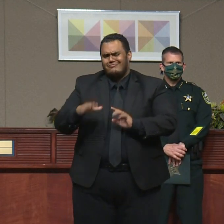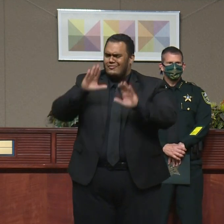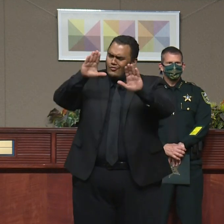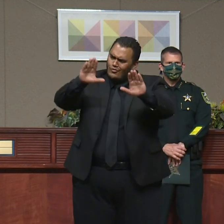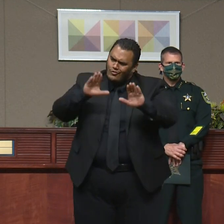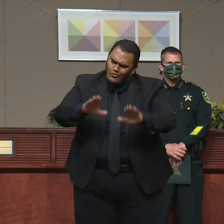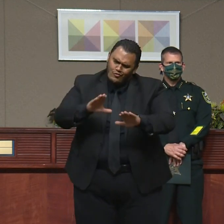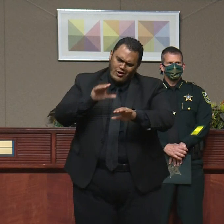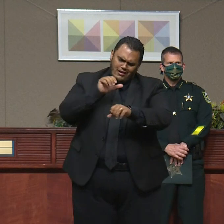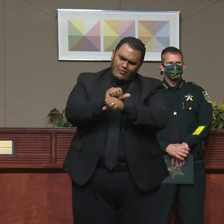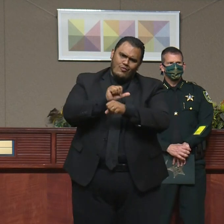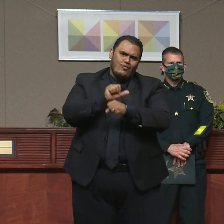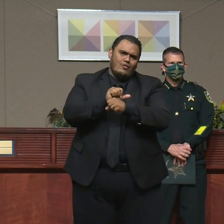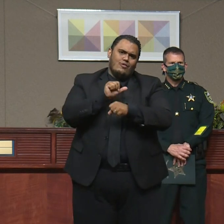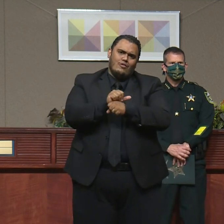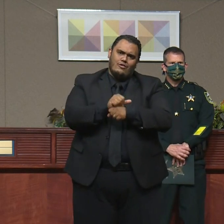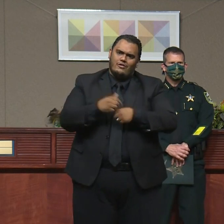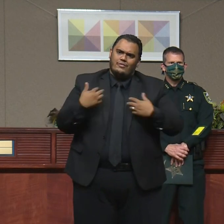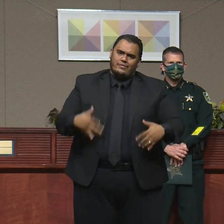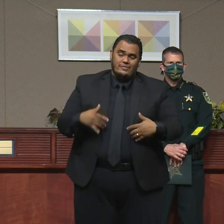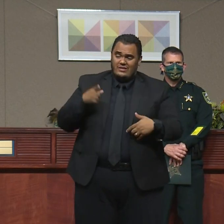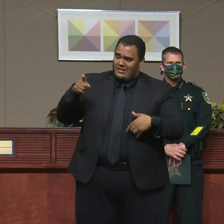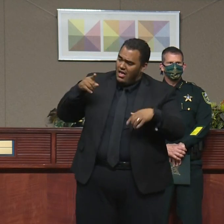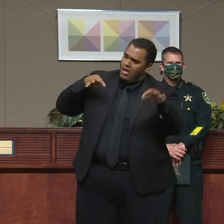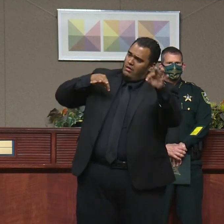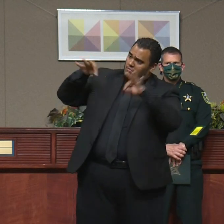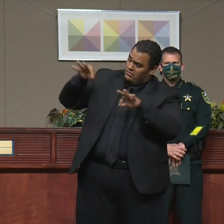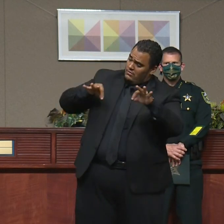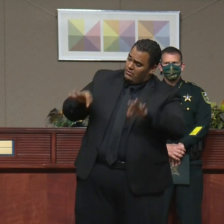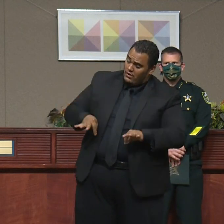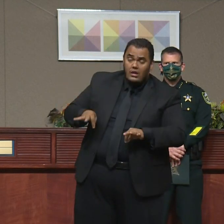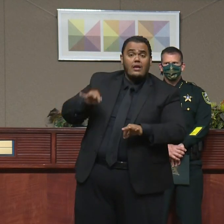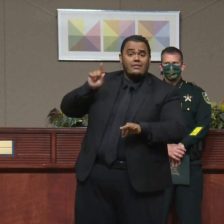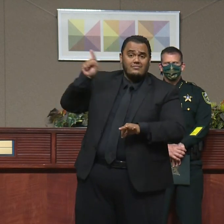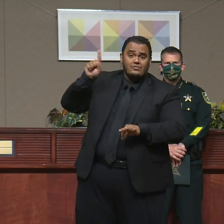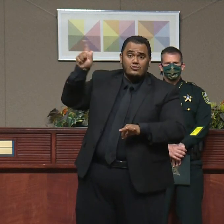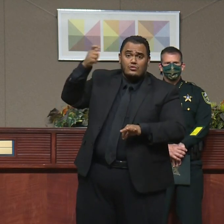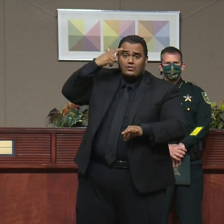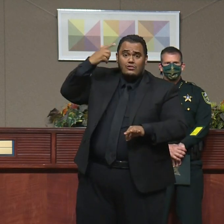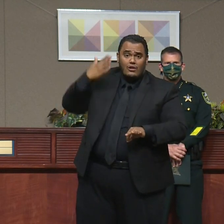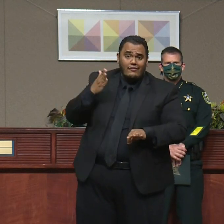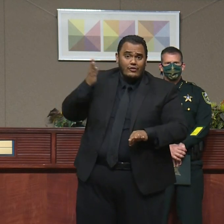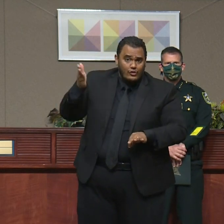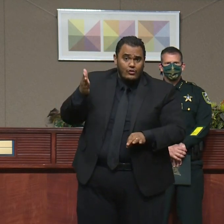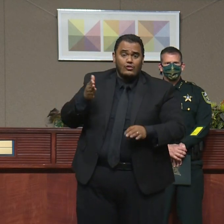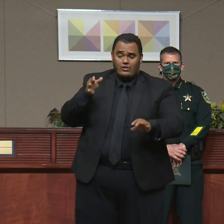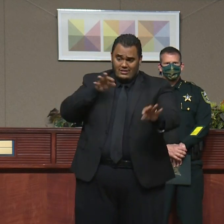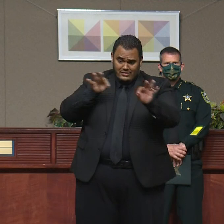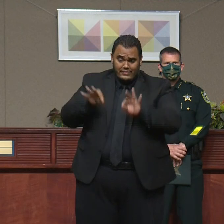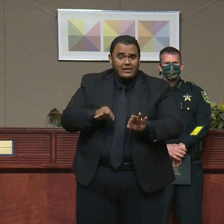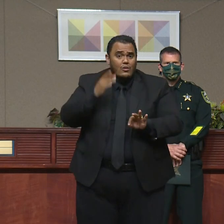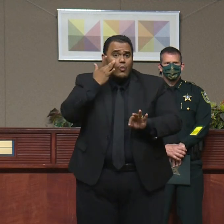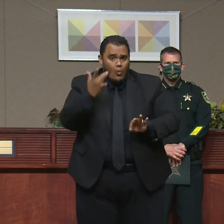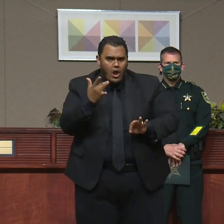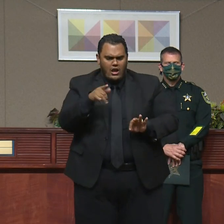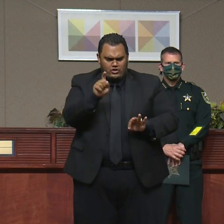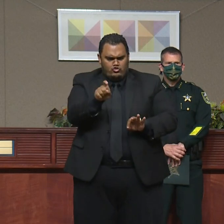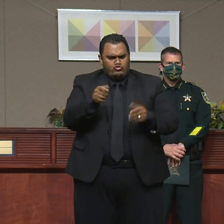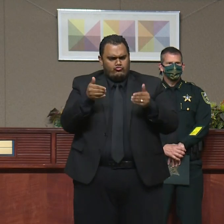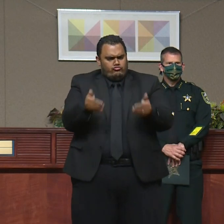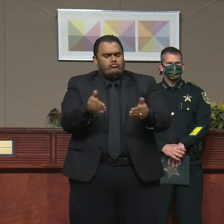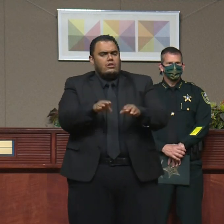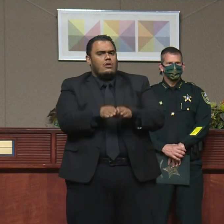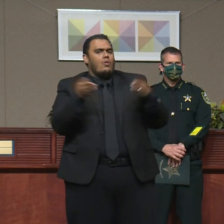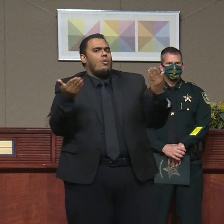of pleading their case to the governor and why they should be allowed to reopen. I